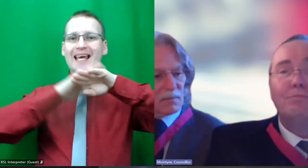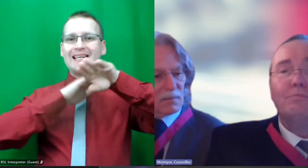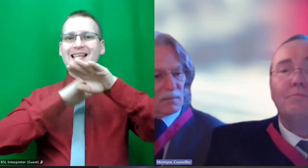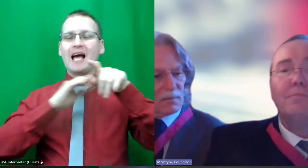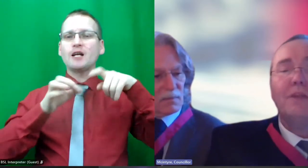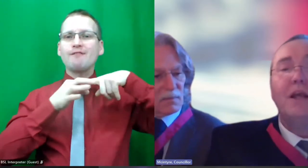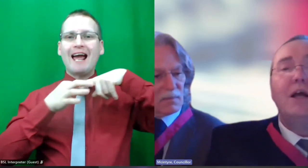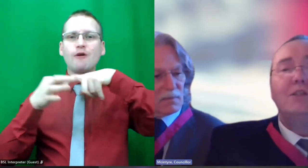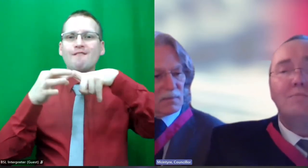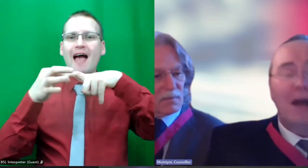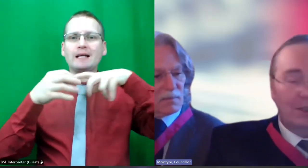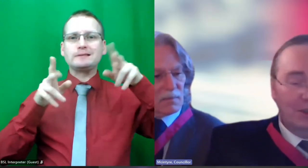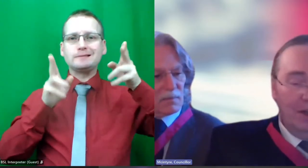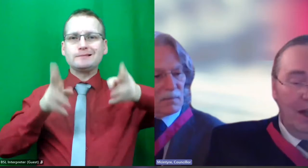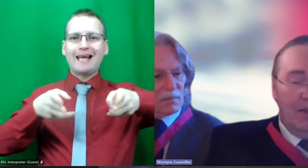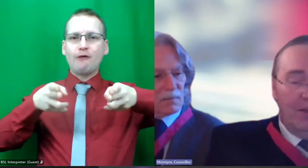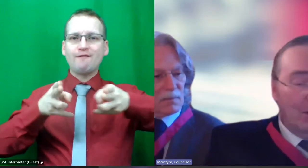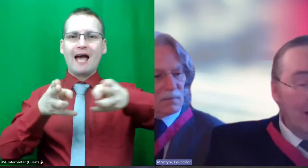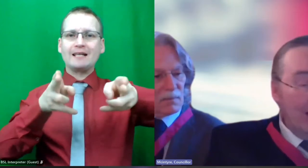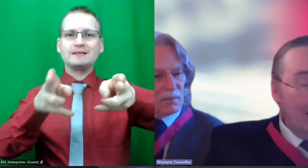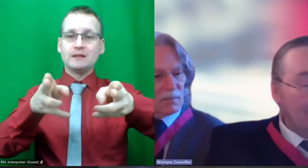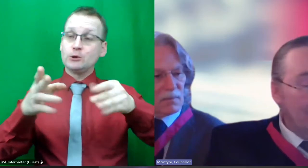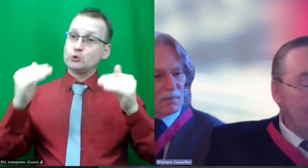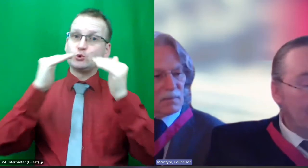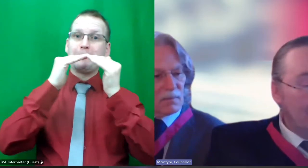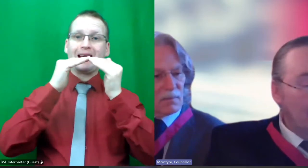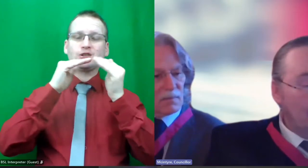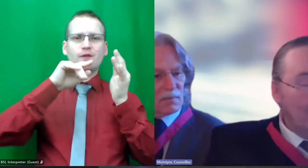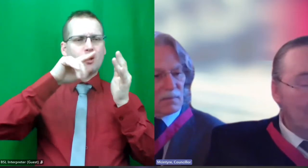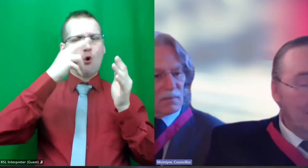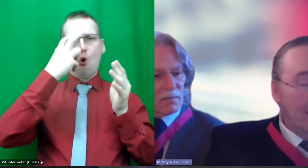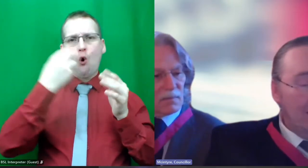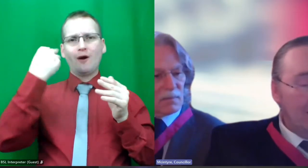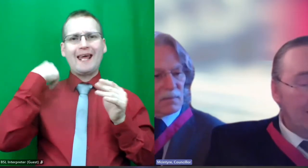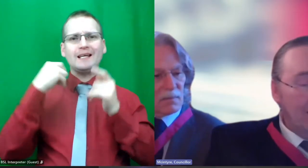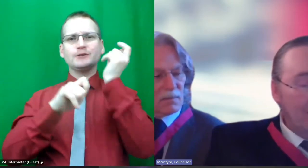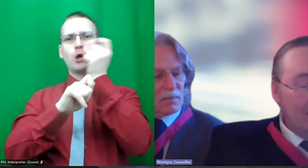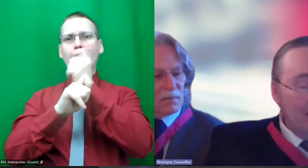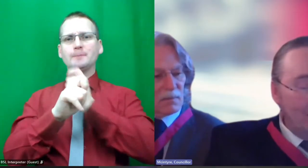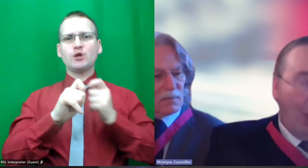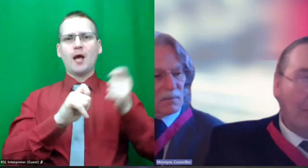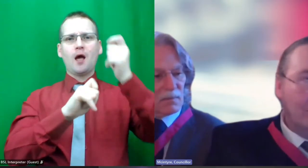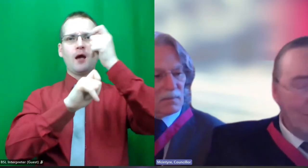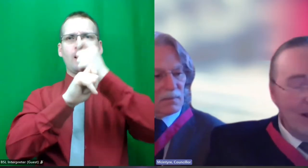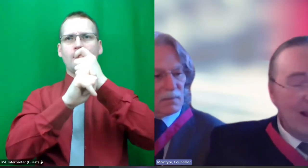caravan to match the ornate sculpture and its